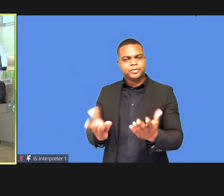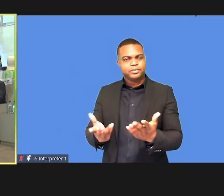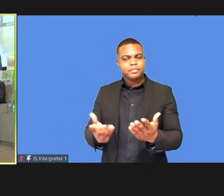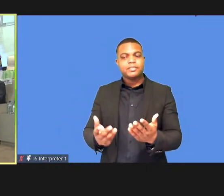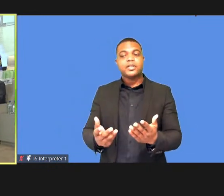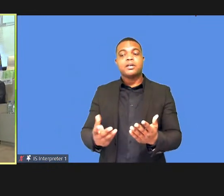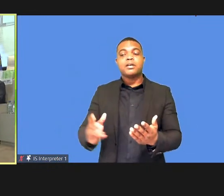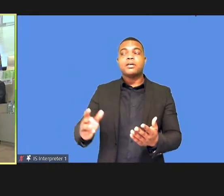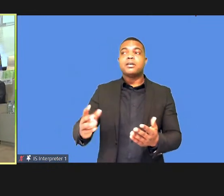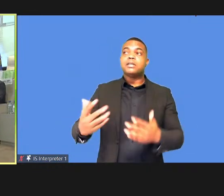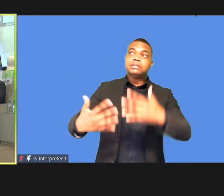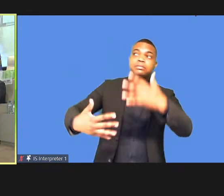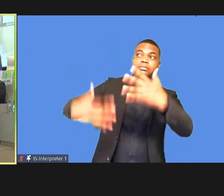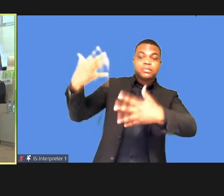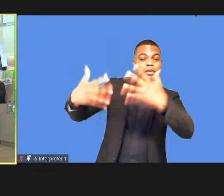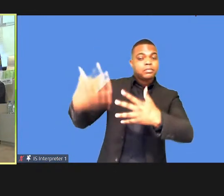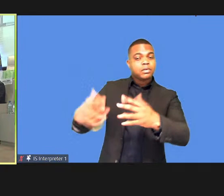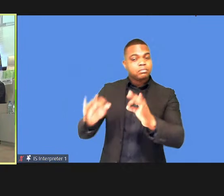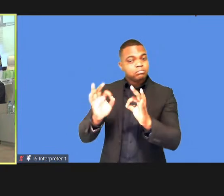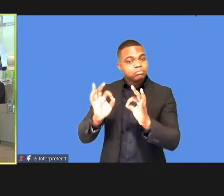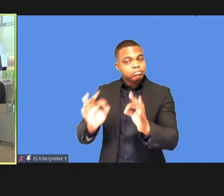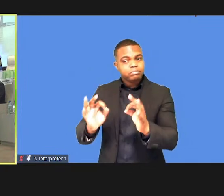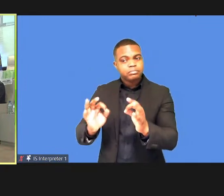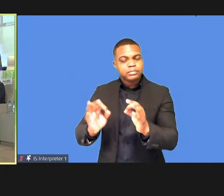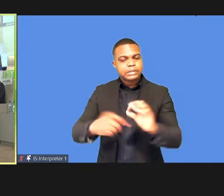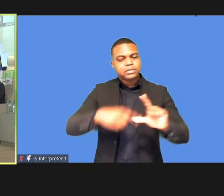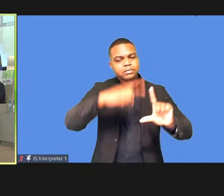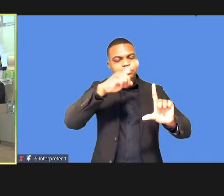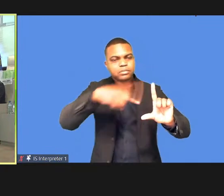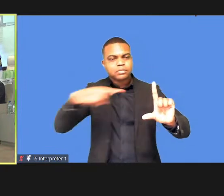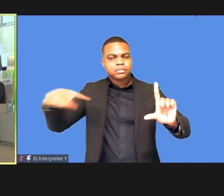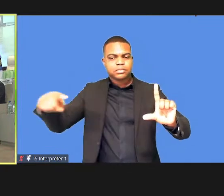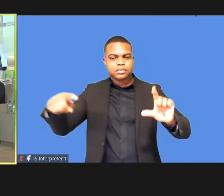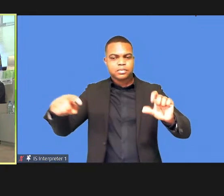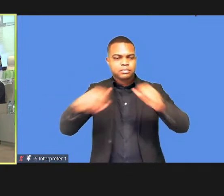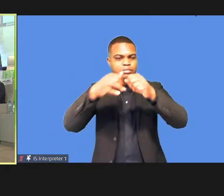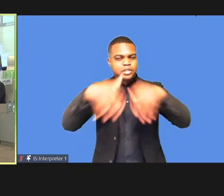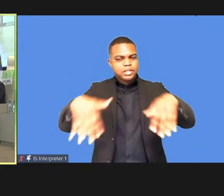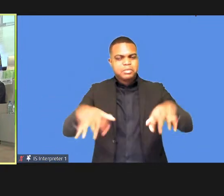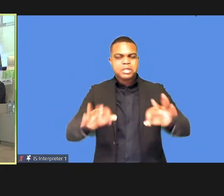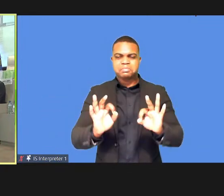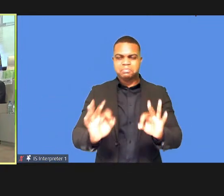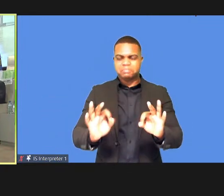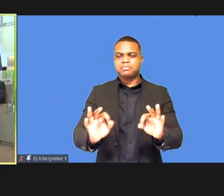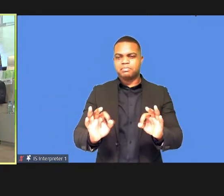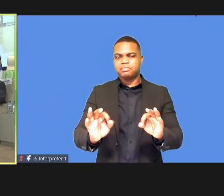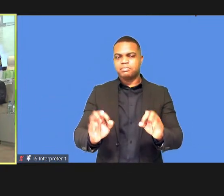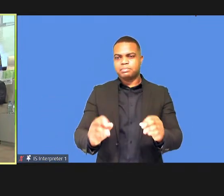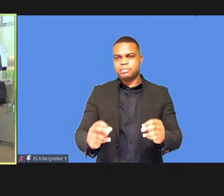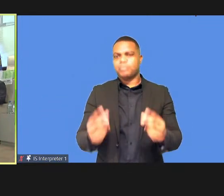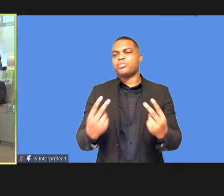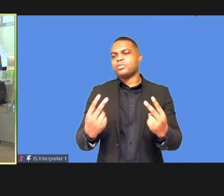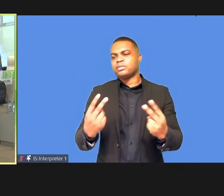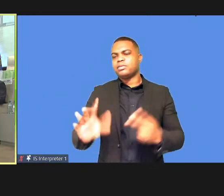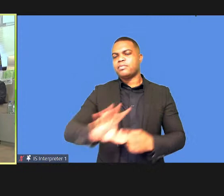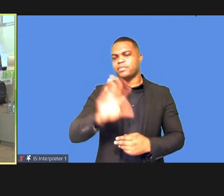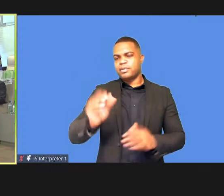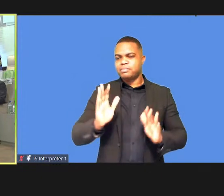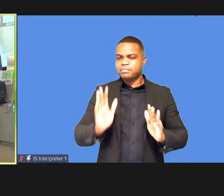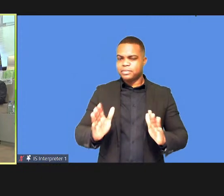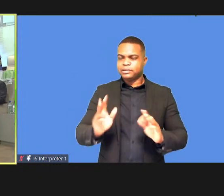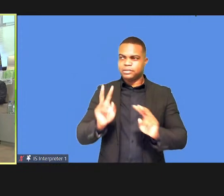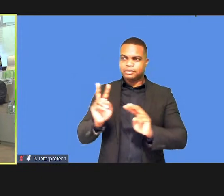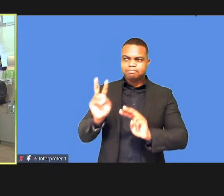play in the monitoring and the planning for the implementation of the Sustainable Development Goals, as